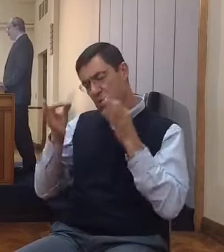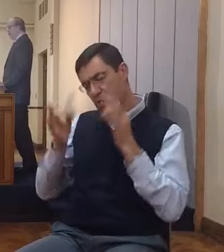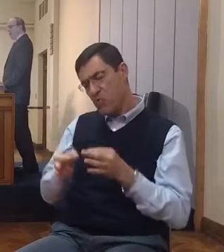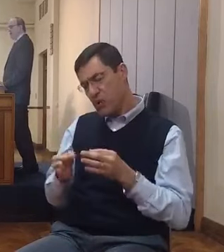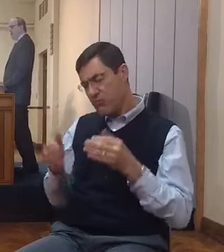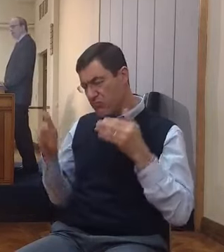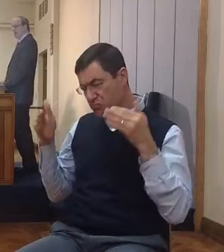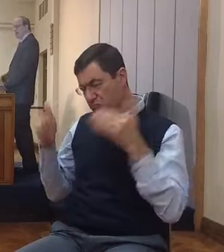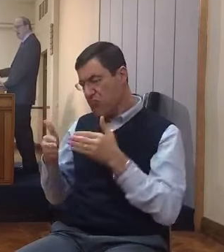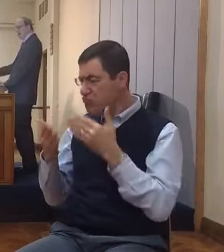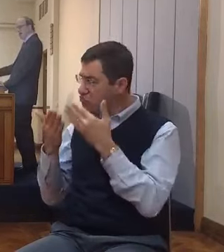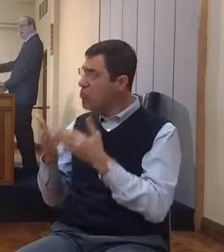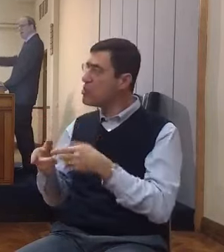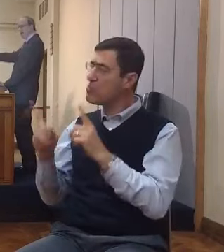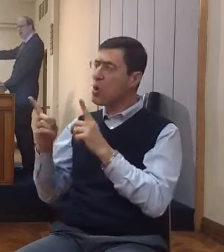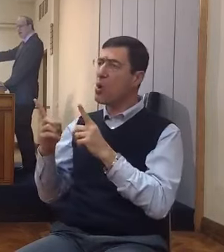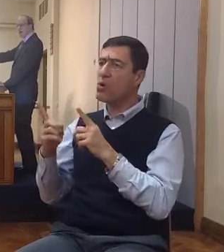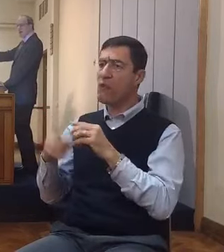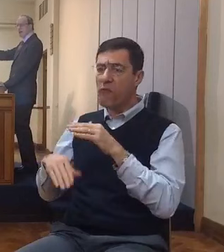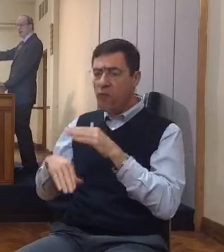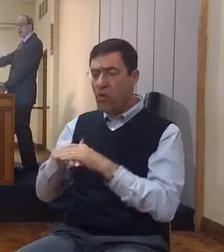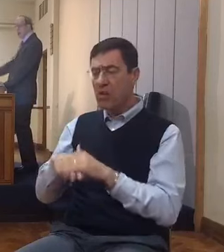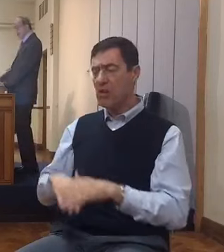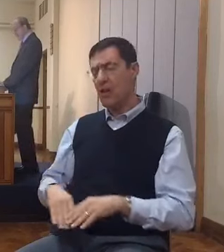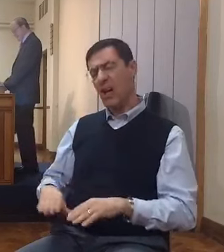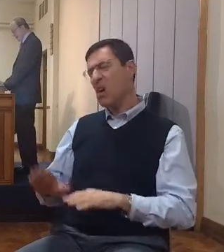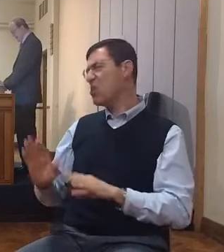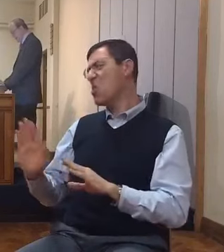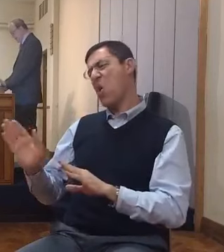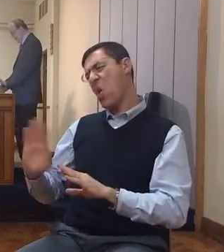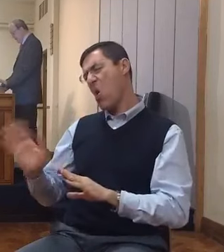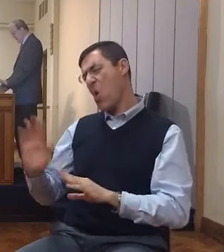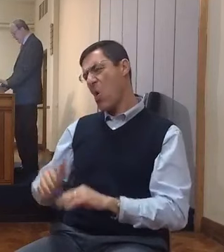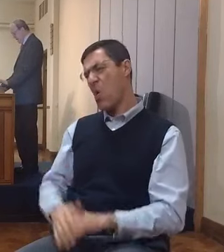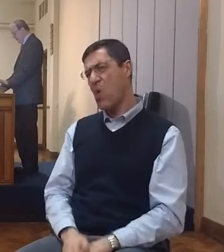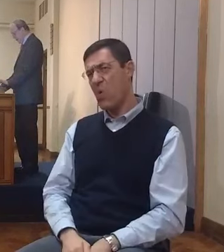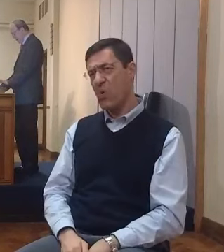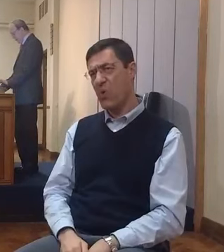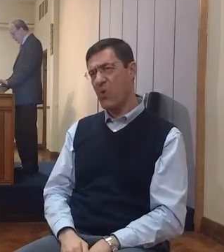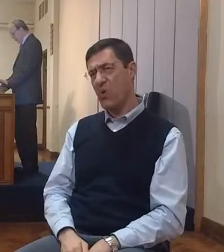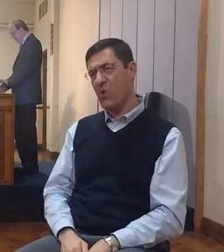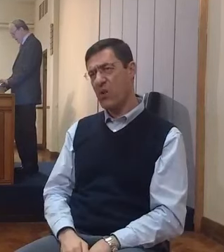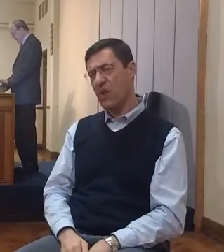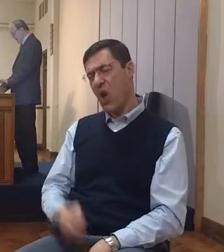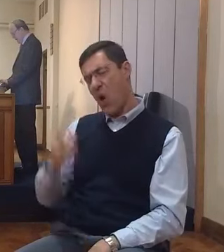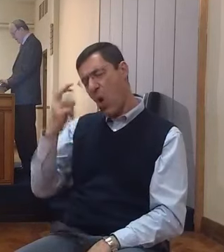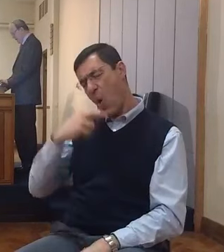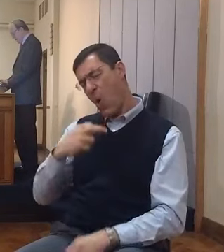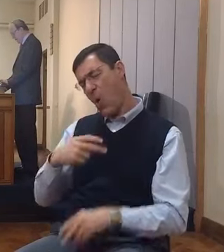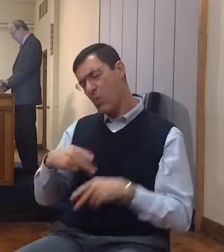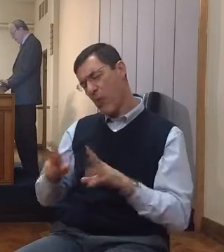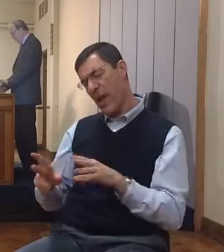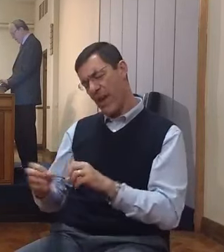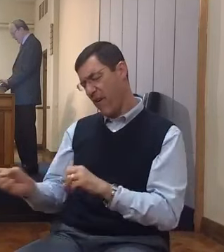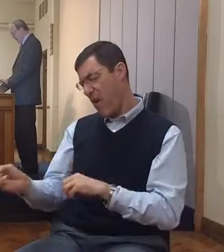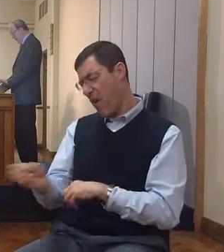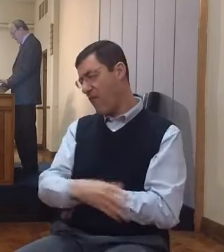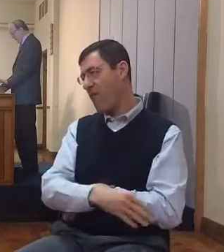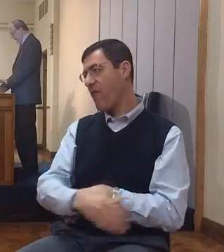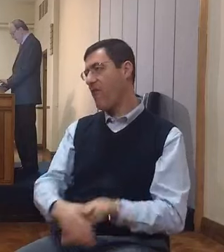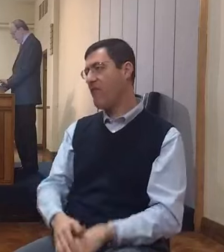The great cry is, leave that up, leave that up, leave that up. But the whole success of